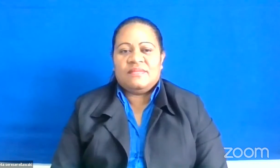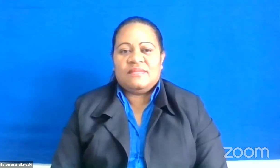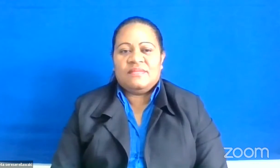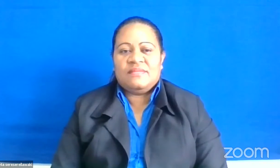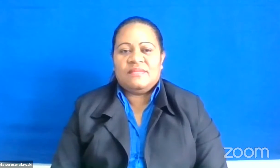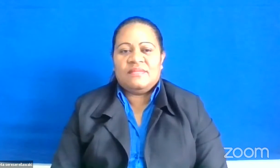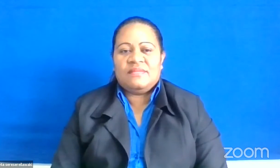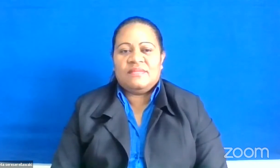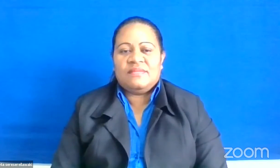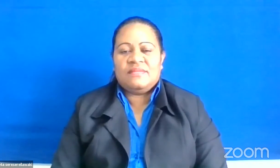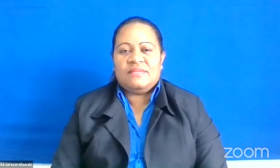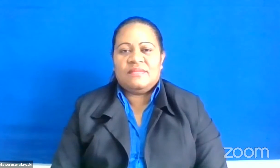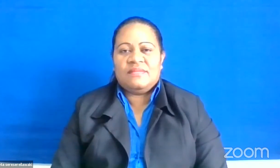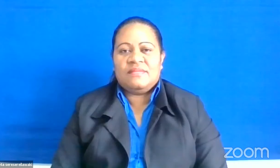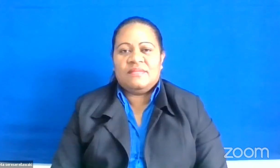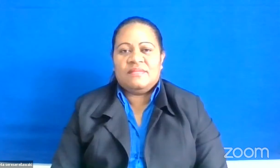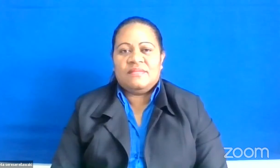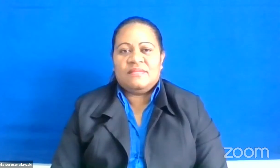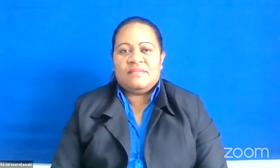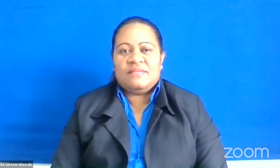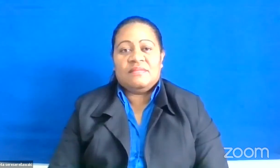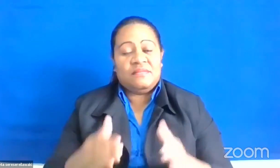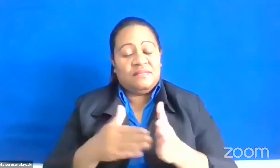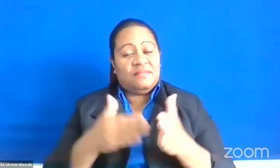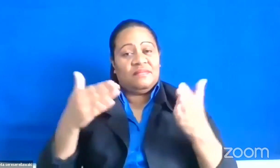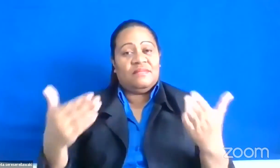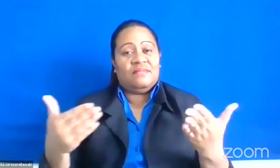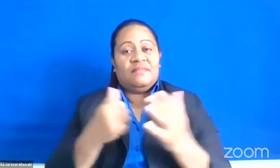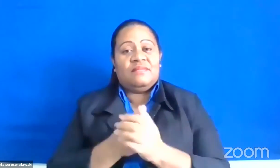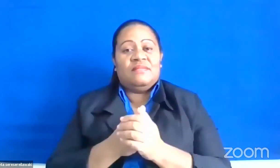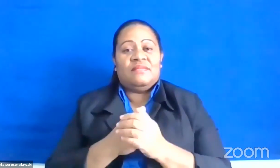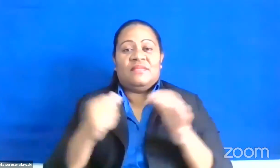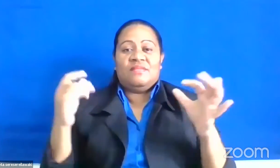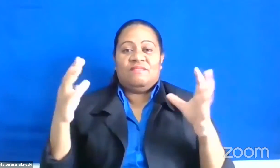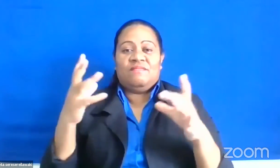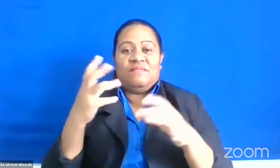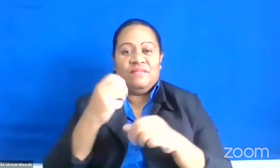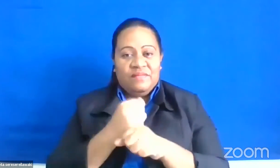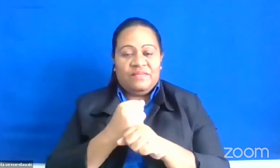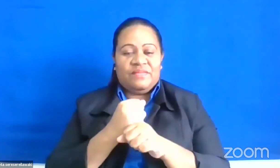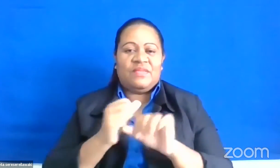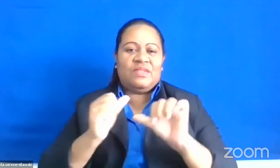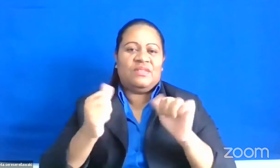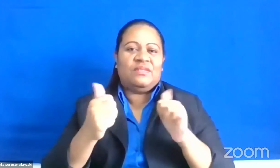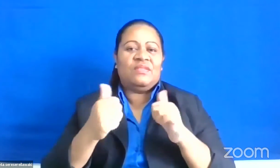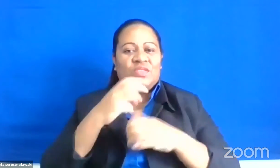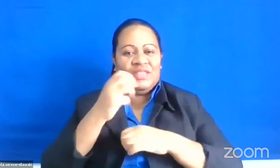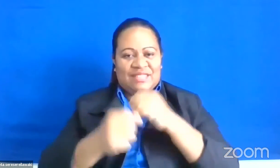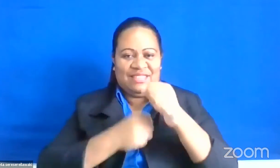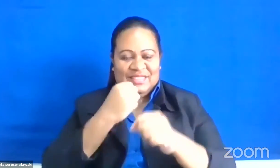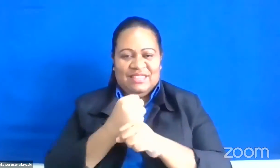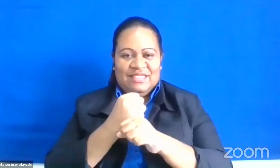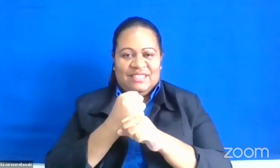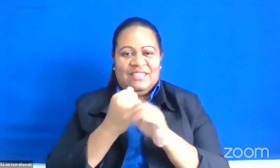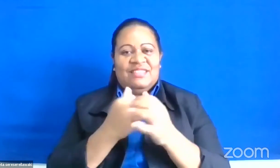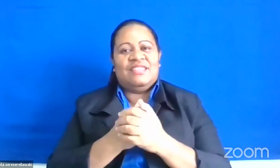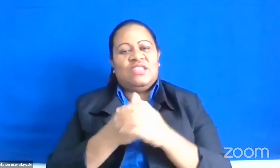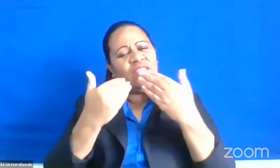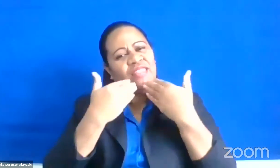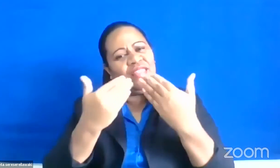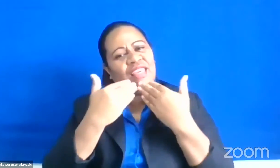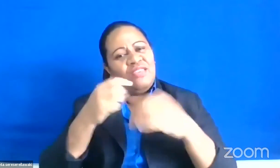so that brings us to the end of speaking sessions i'd like to thank you for your